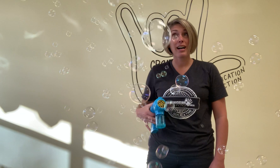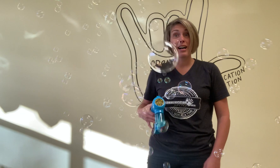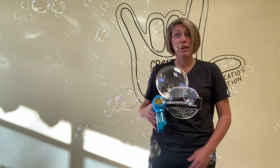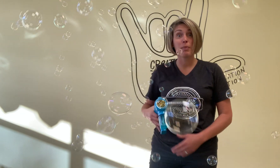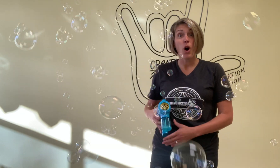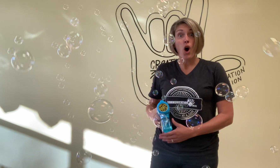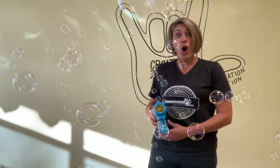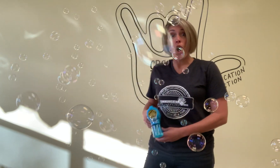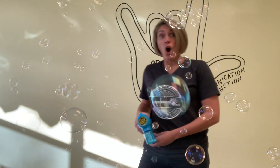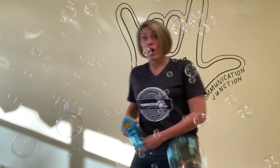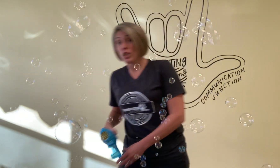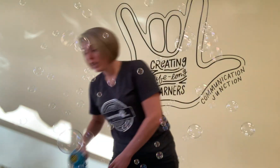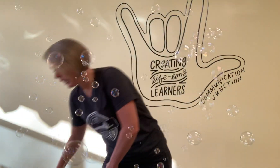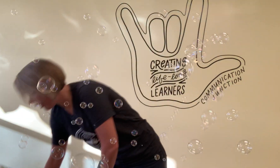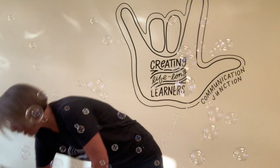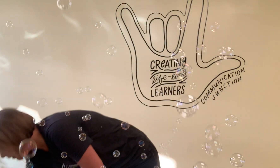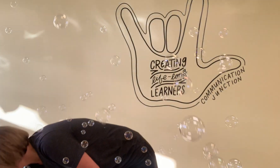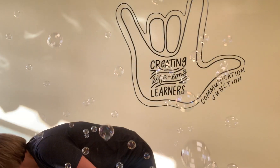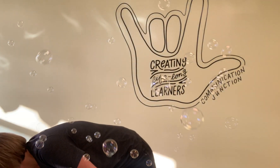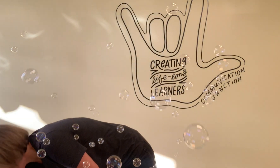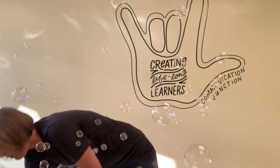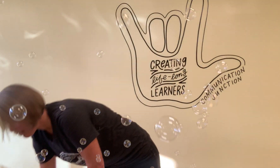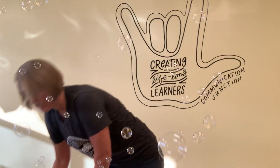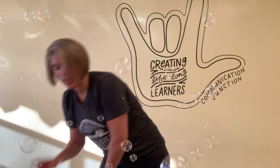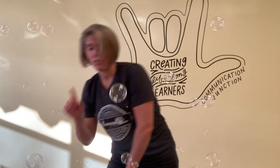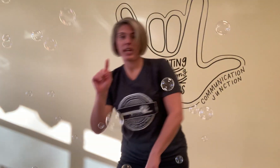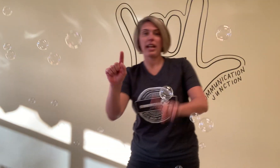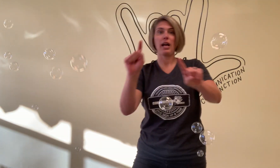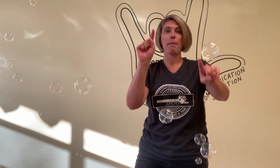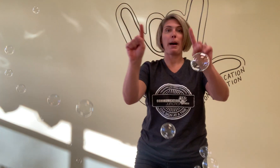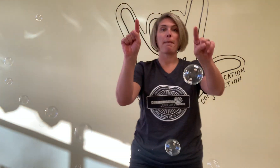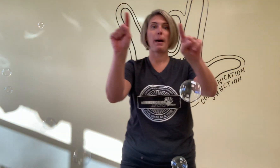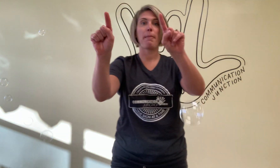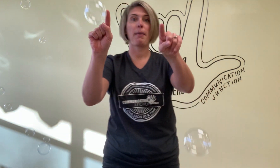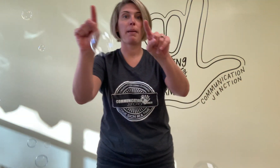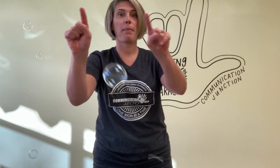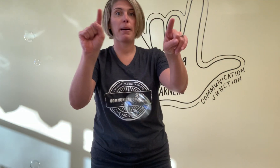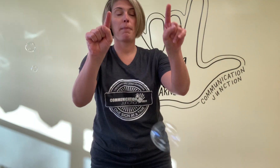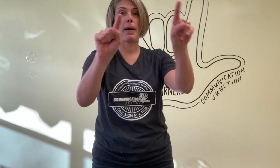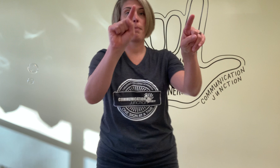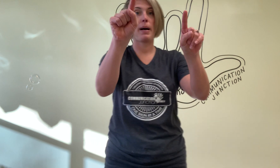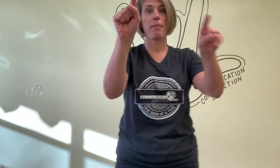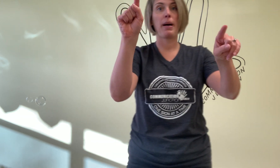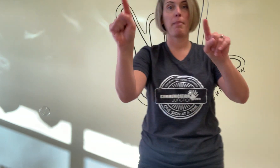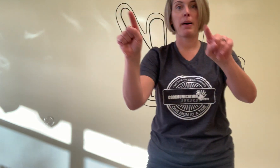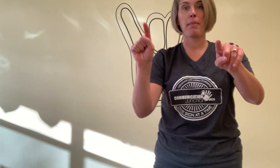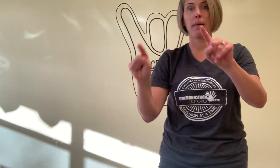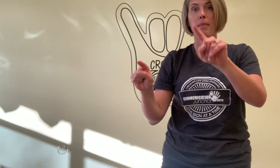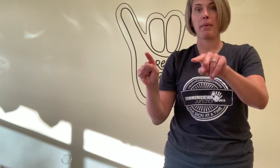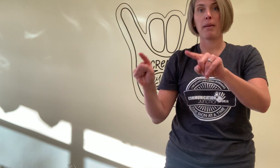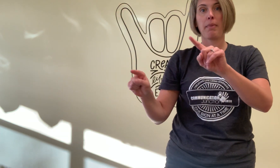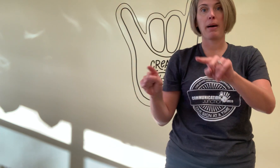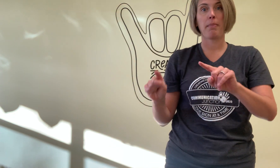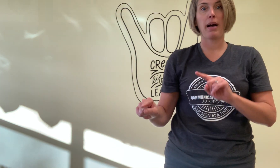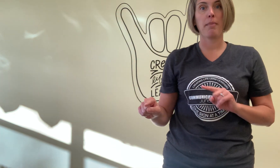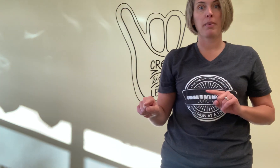pop. Look at all of those bubbles. Can you get them? Pop, pop, pop, pop, pop, pop, pop, pop, pop, pop, pop, pop.